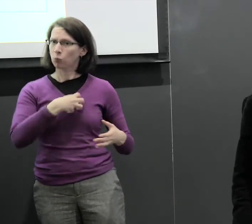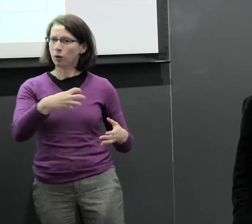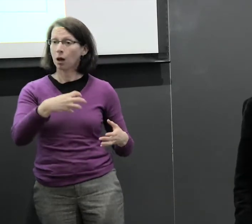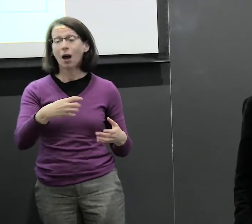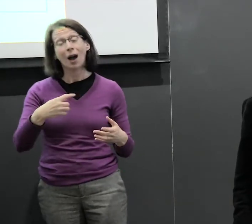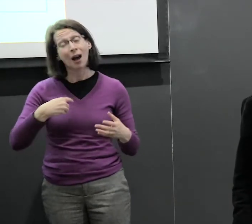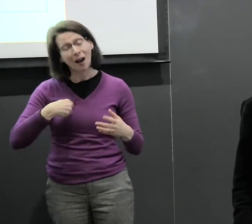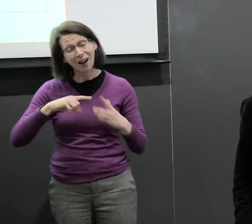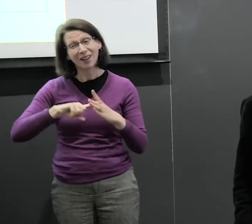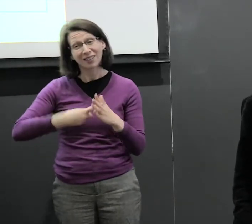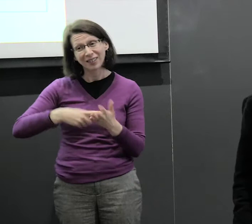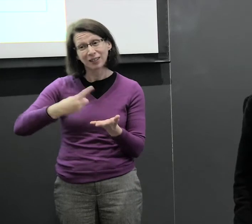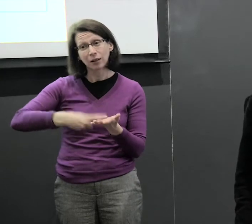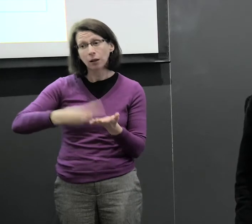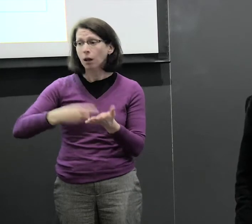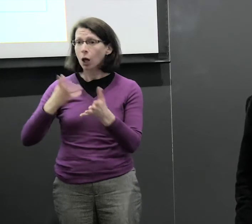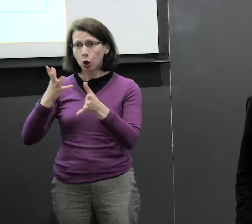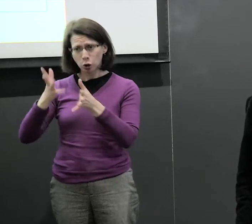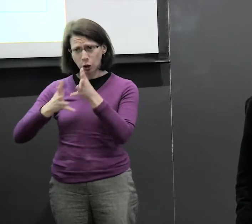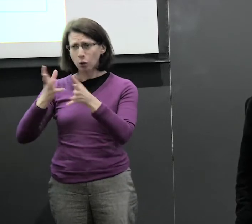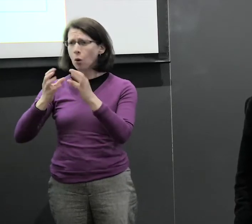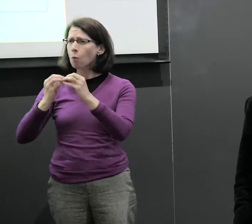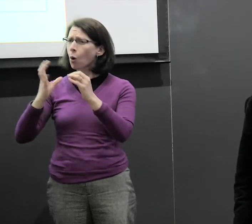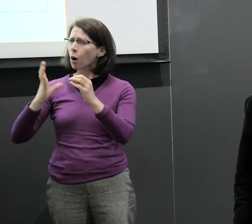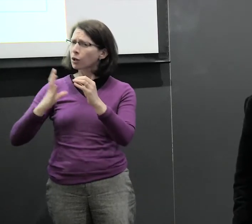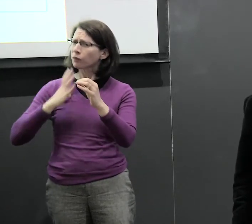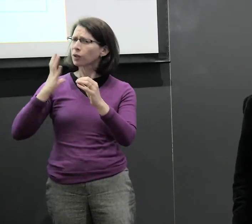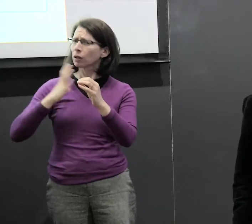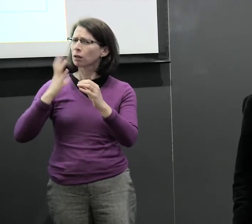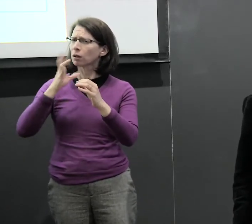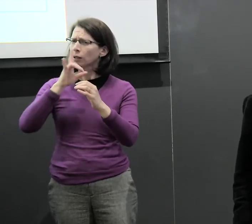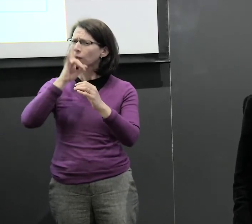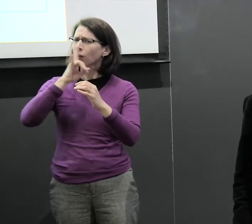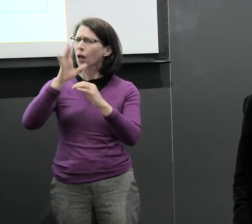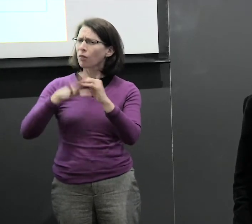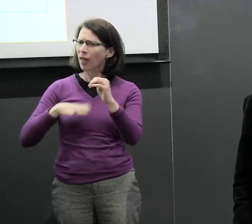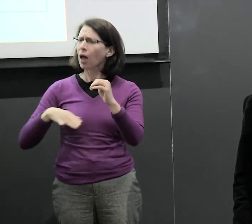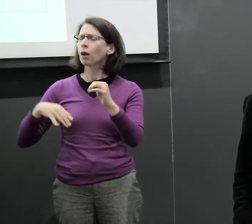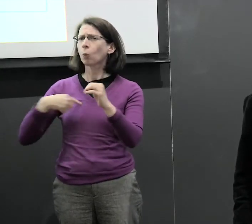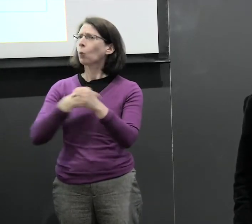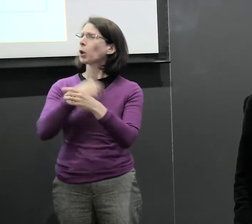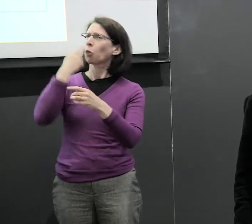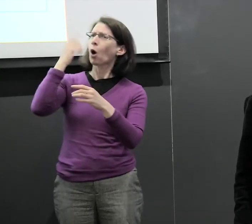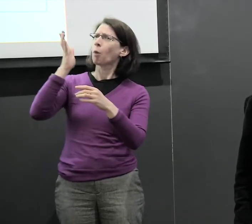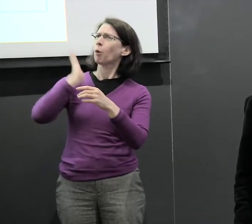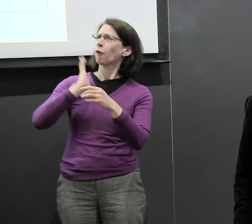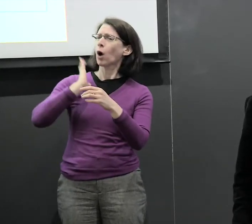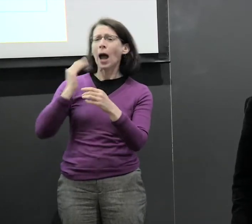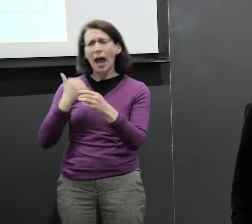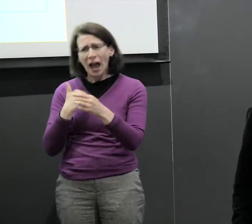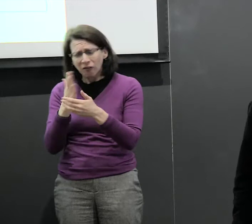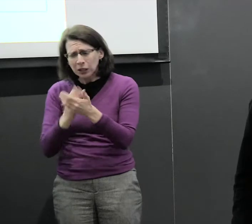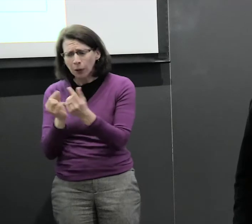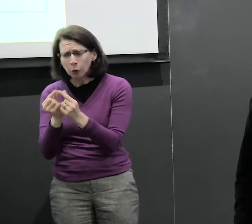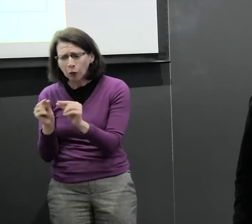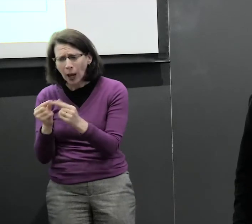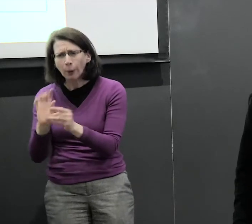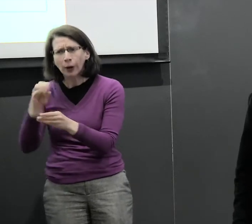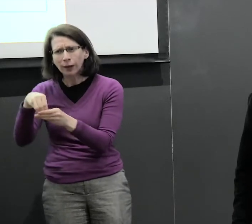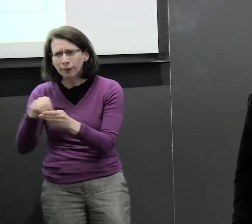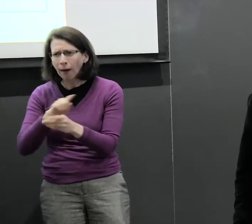gestures are more sophisticated than you might have thought. They even seem to have a tiny grammar. But then I said that despite